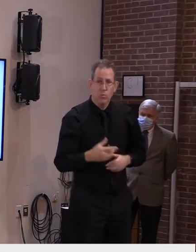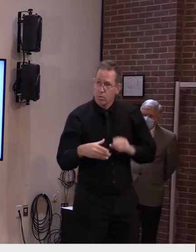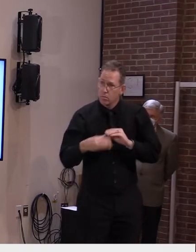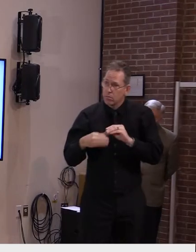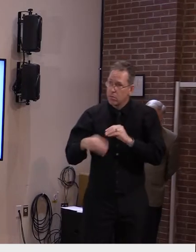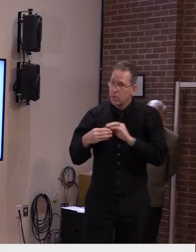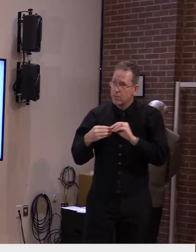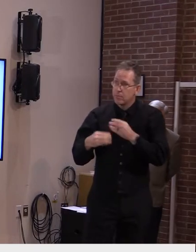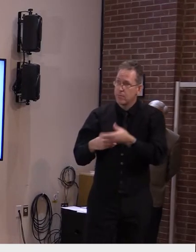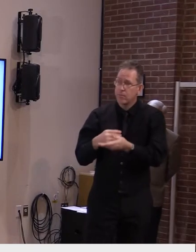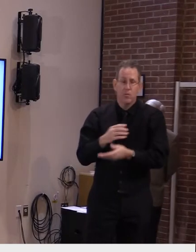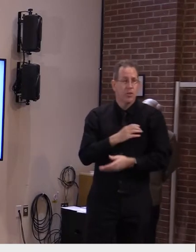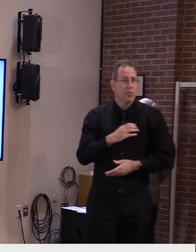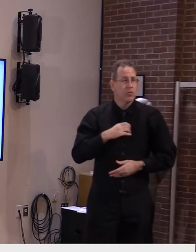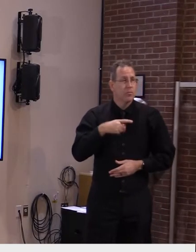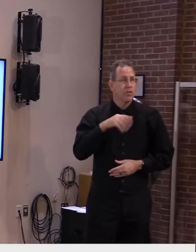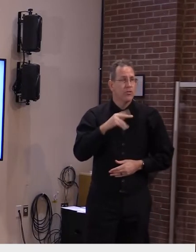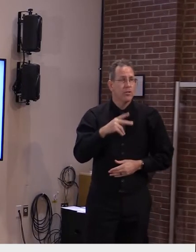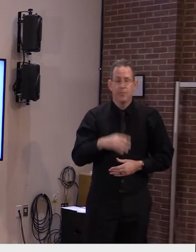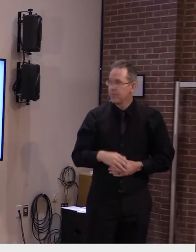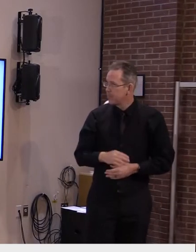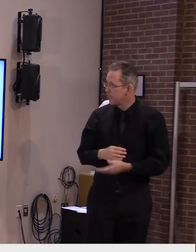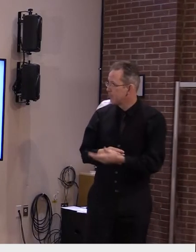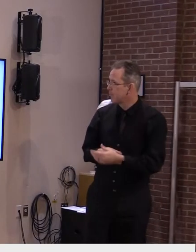something, so hold on.